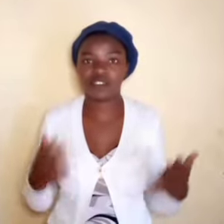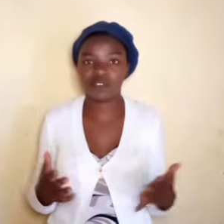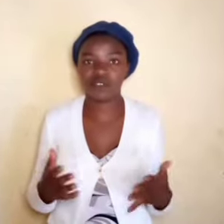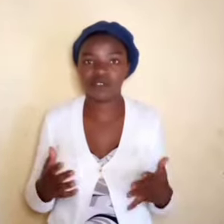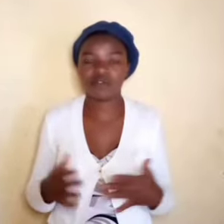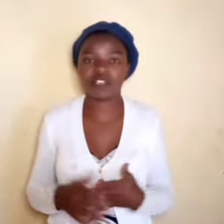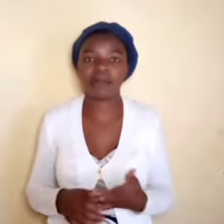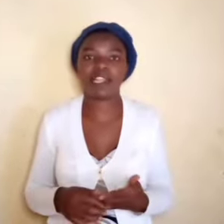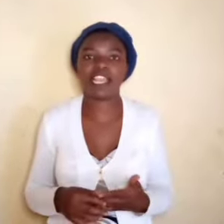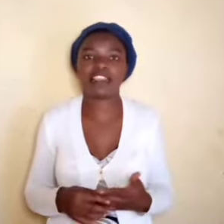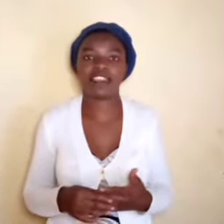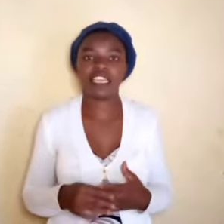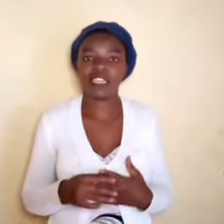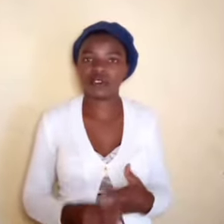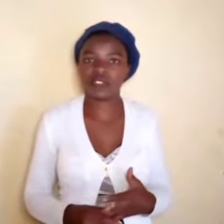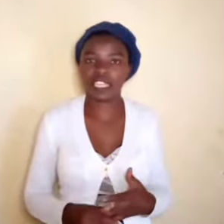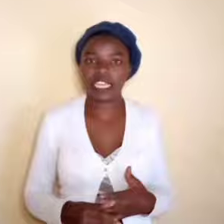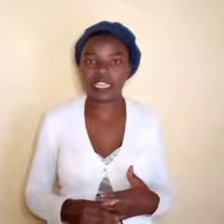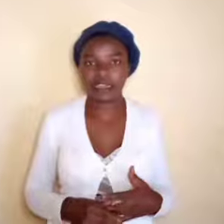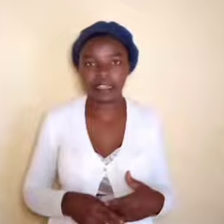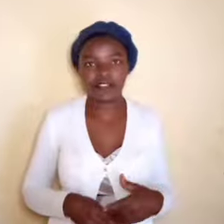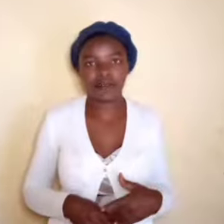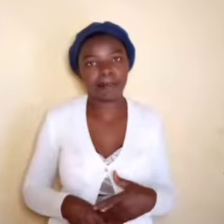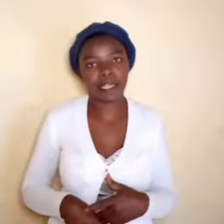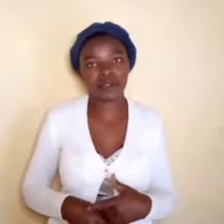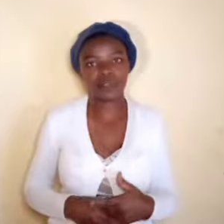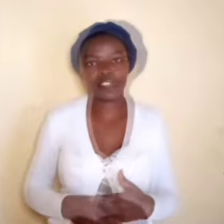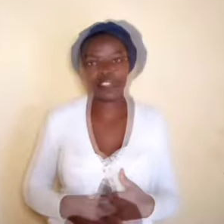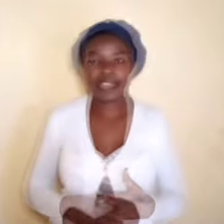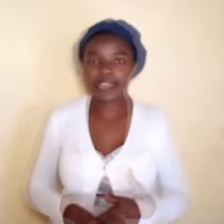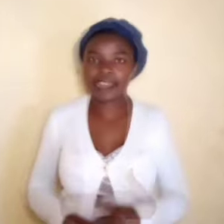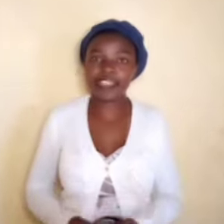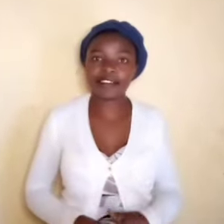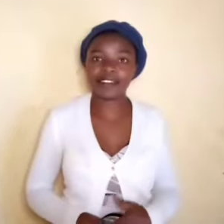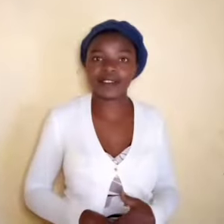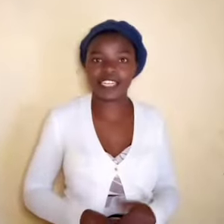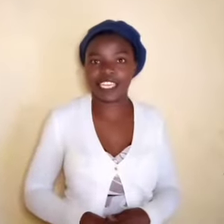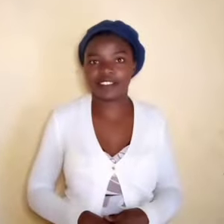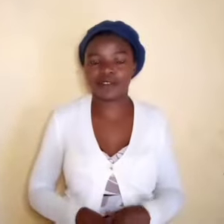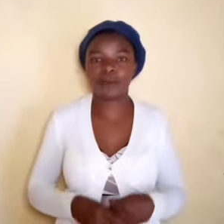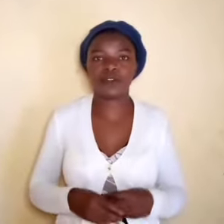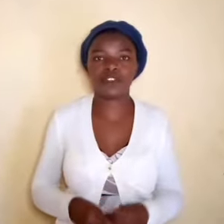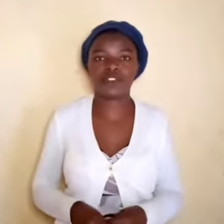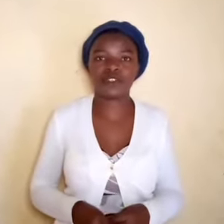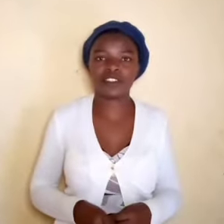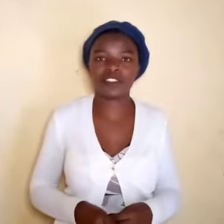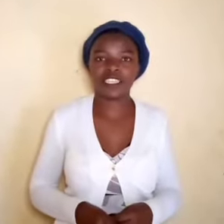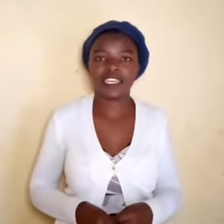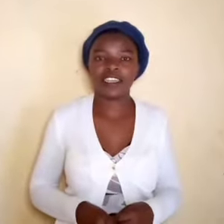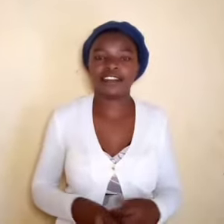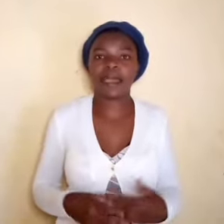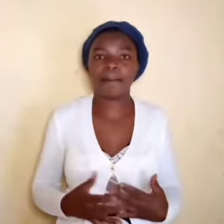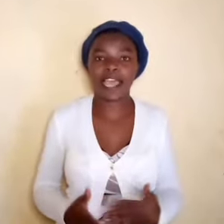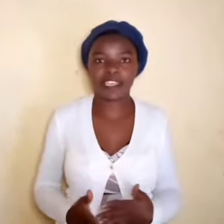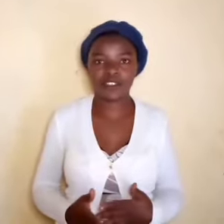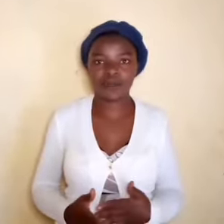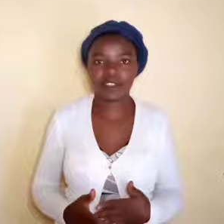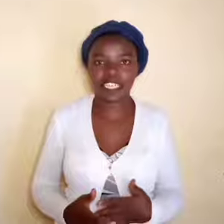new vocabulary to the deaf persons. Another reason is to produce some idioms in